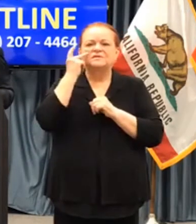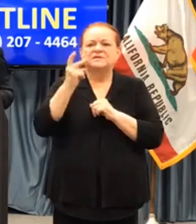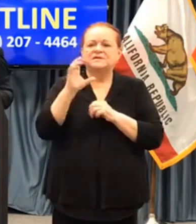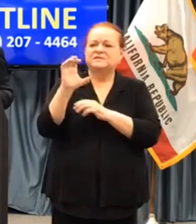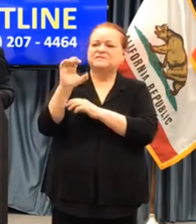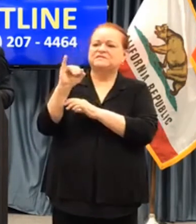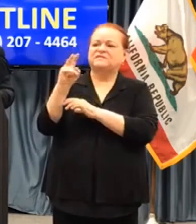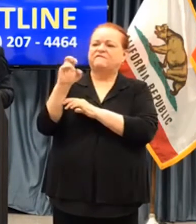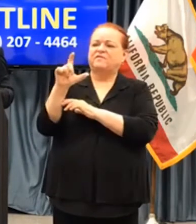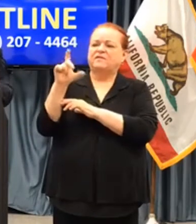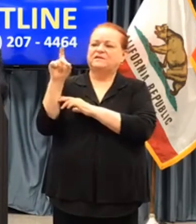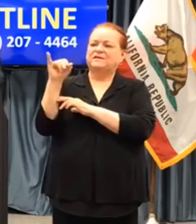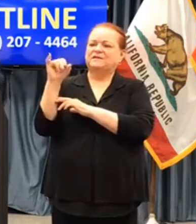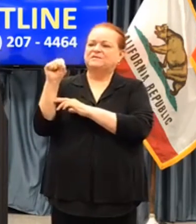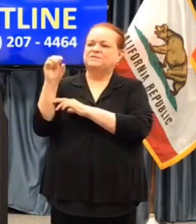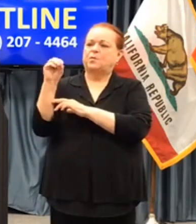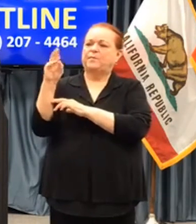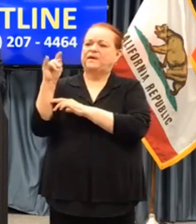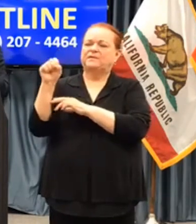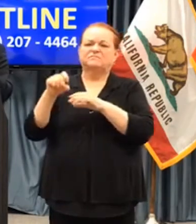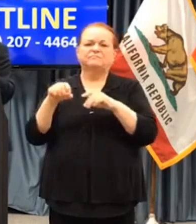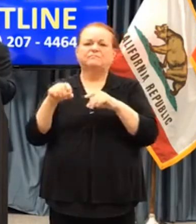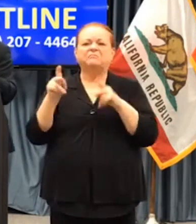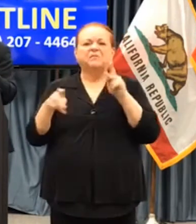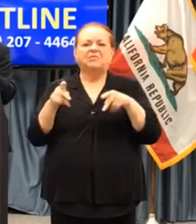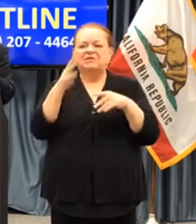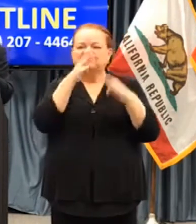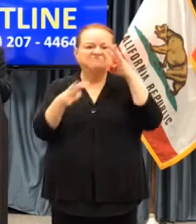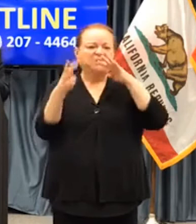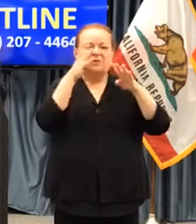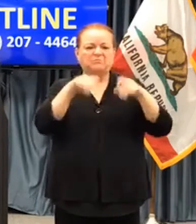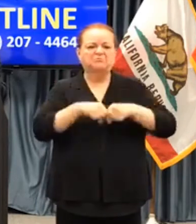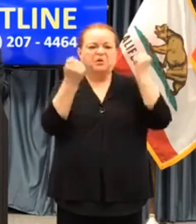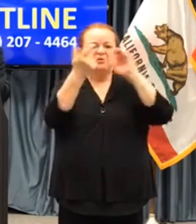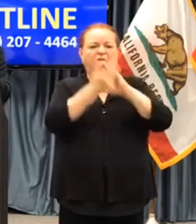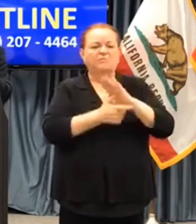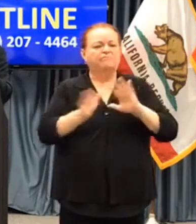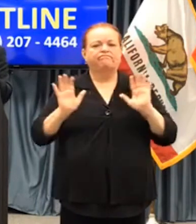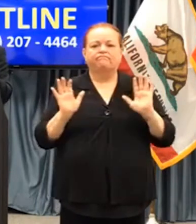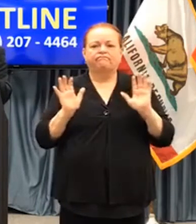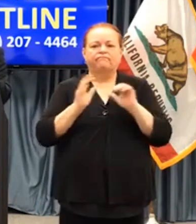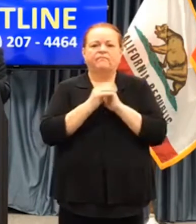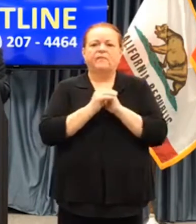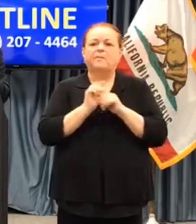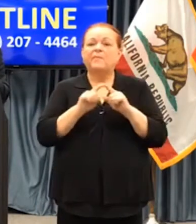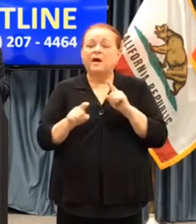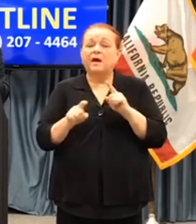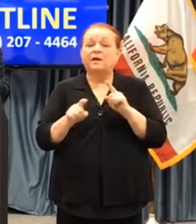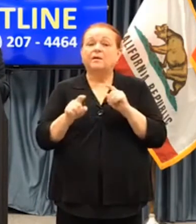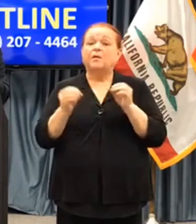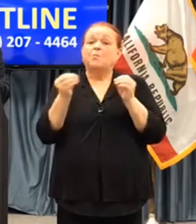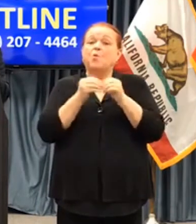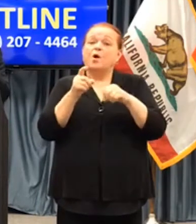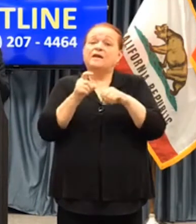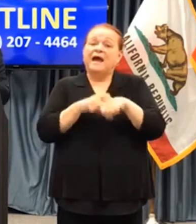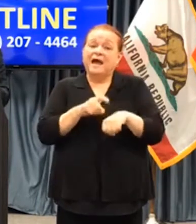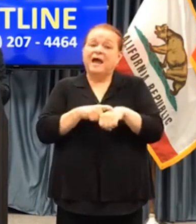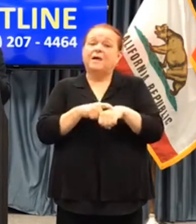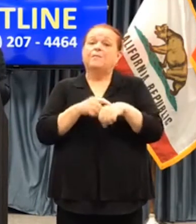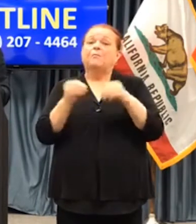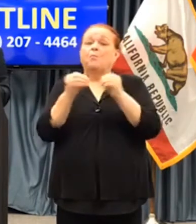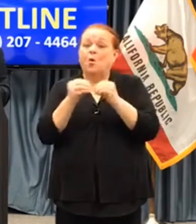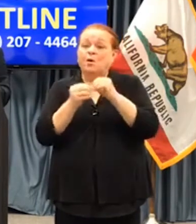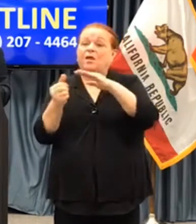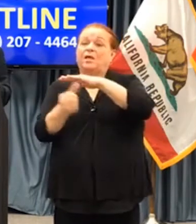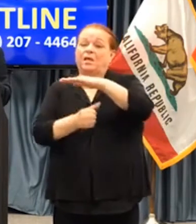at all. But there's going to be a point in time where people's patience is going to grow thin. And now there's a lot